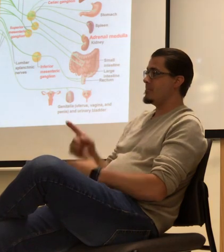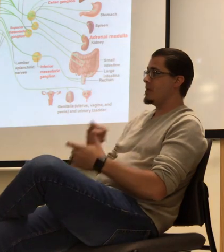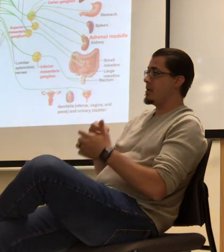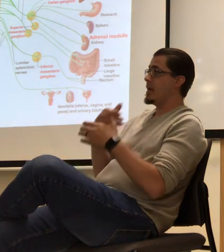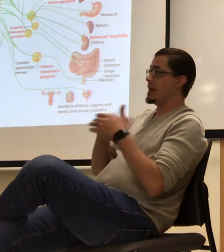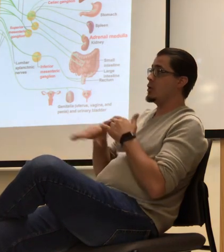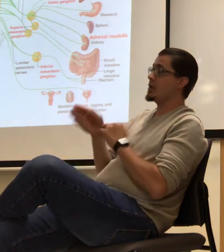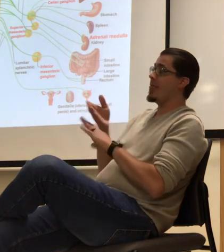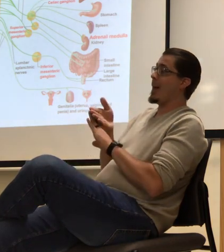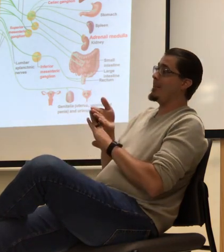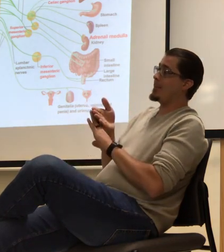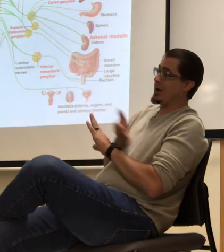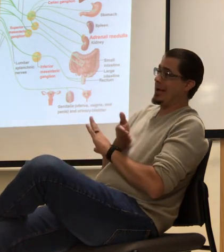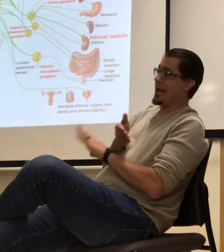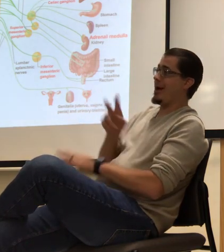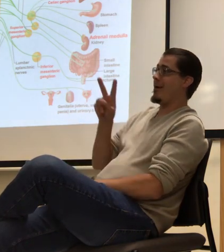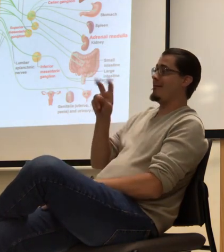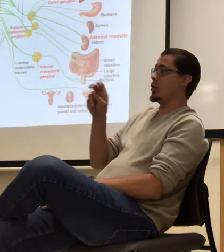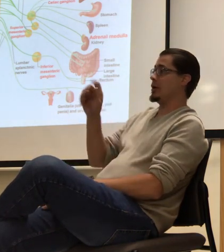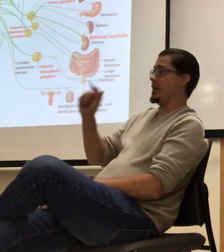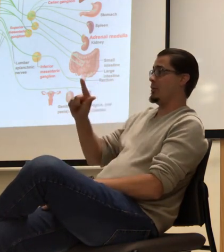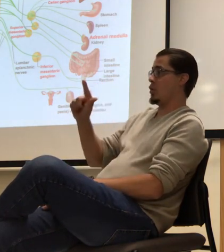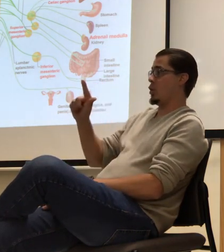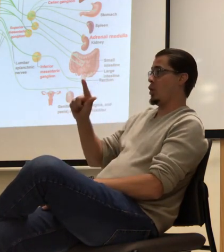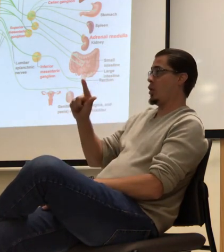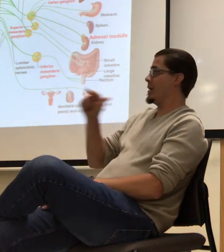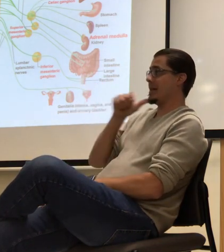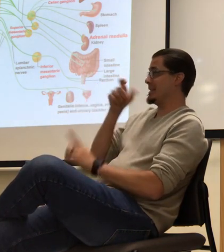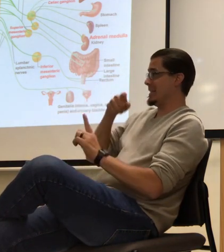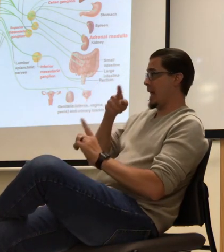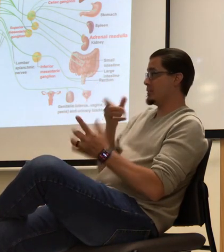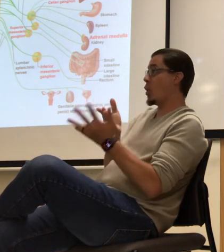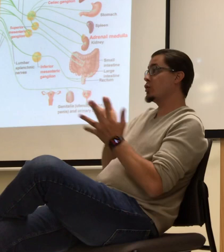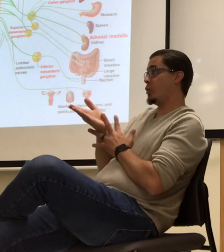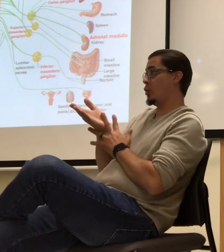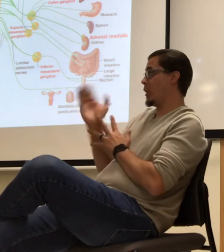prevertebral ganglion, doesn't synapse, goes through,